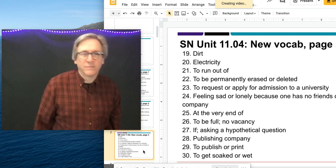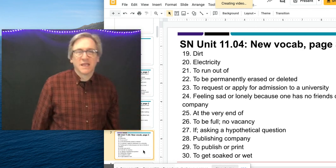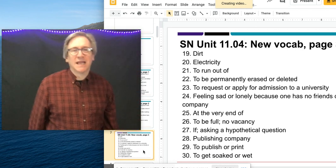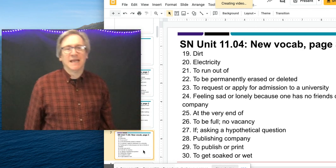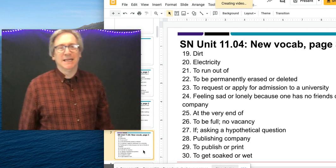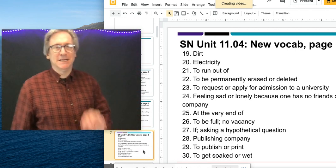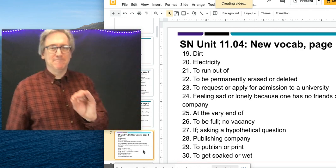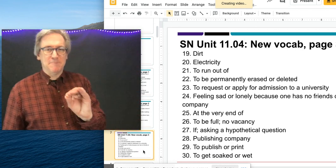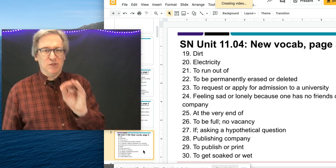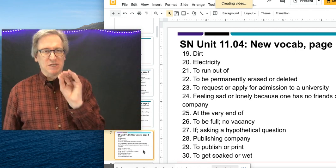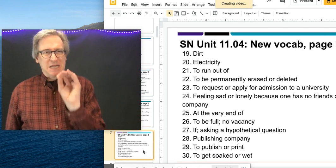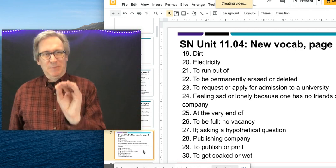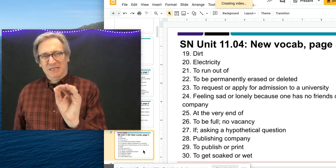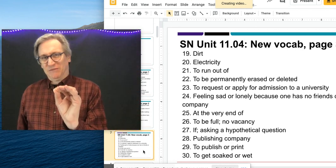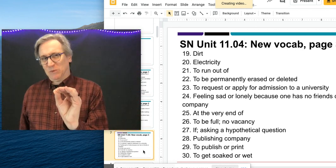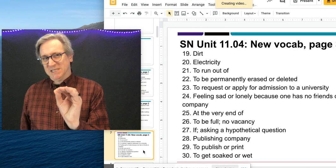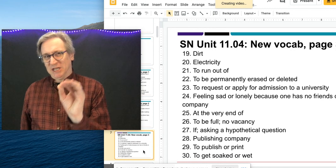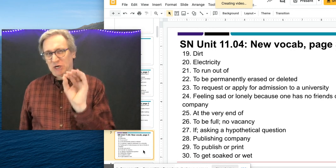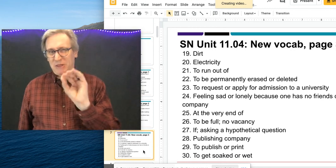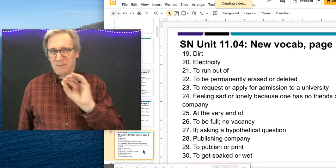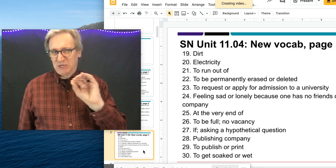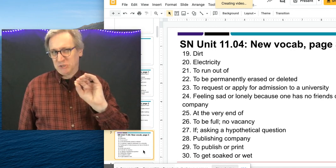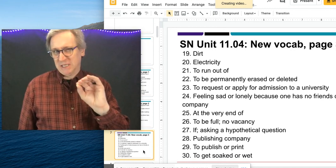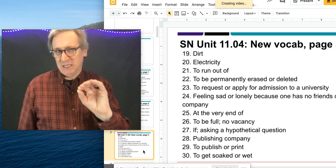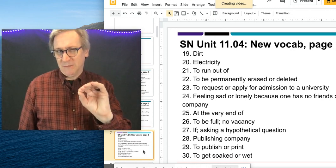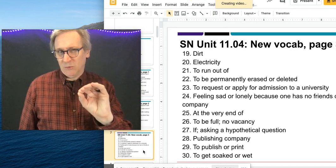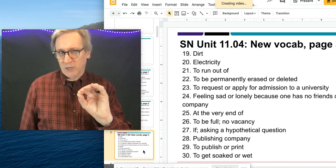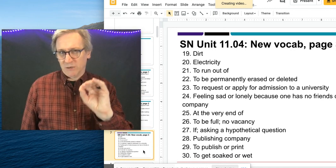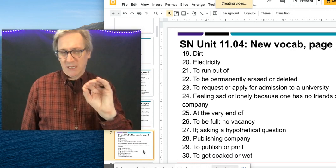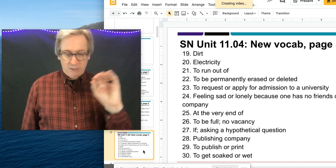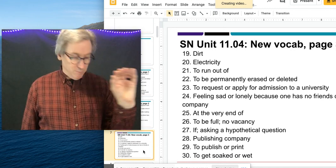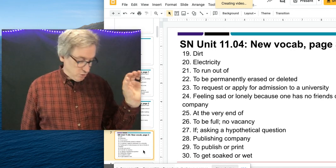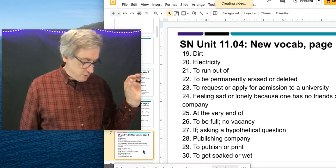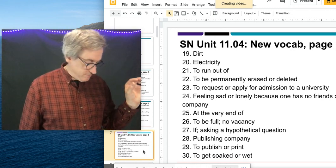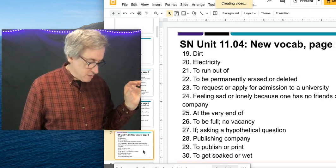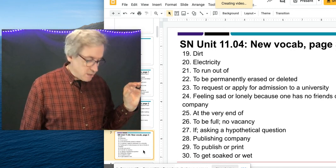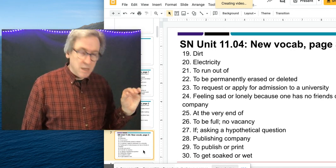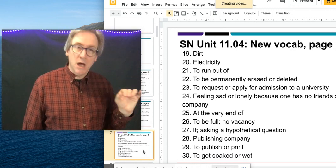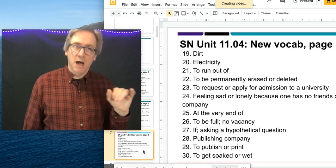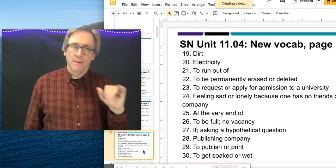okay. There's a couple of different ones in here, and the picture is a little bit weird in the